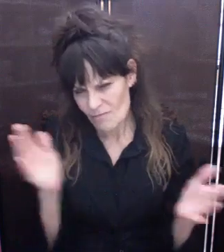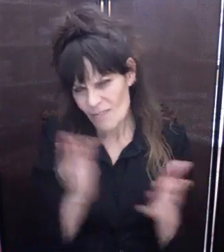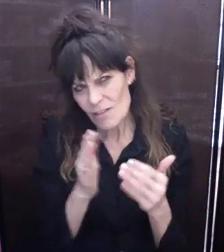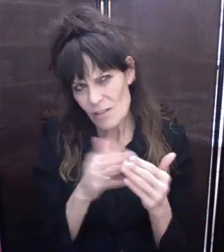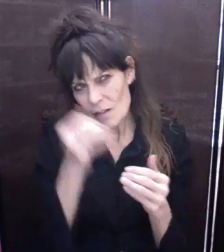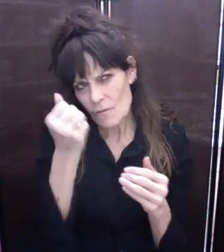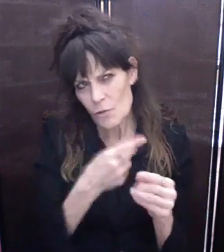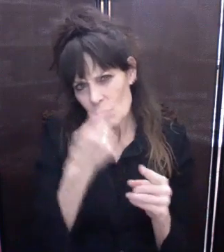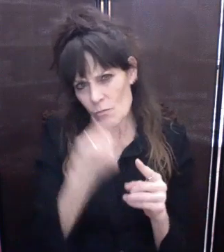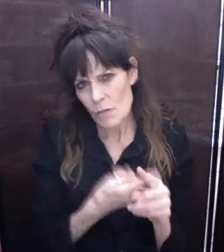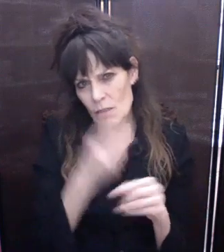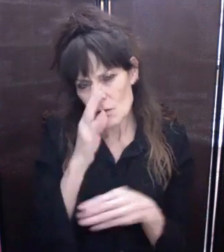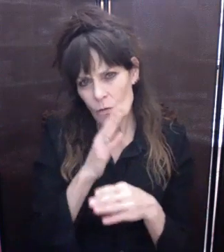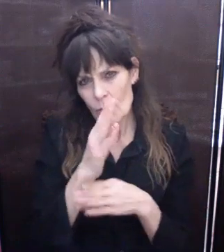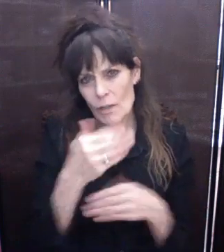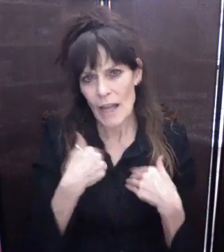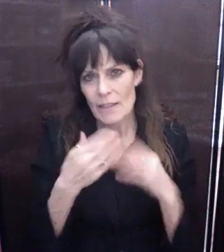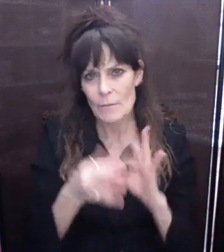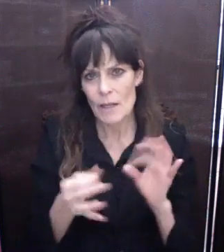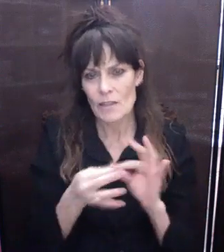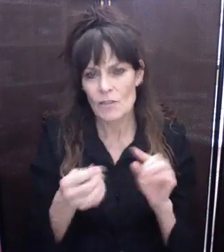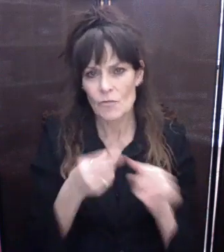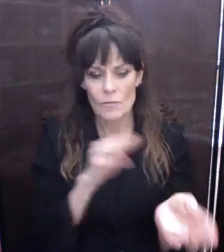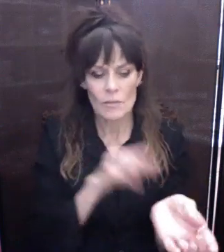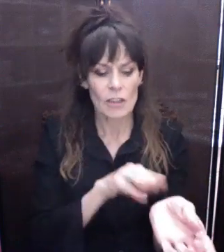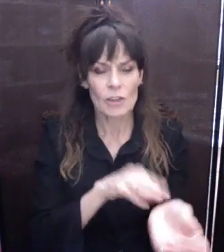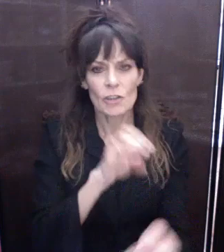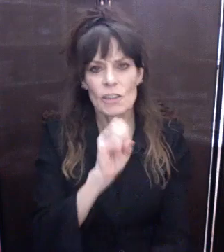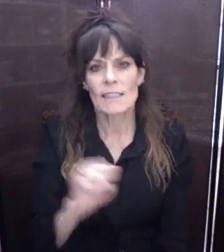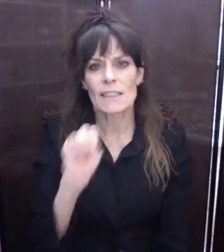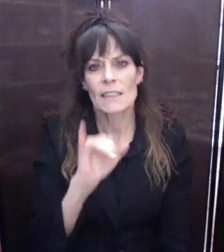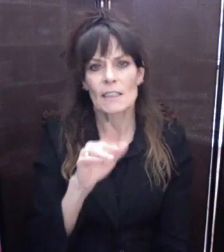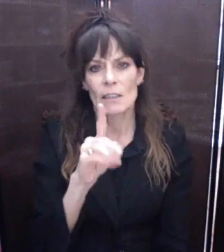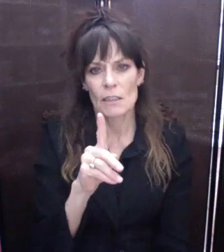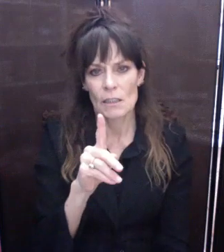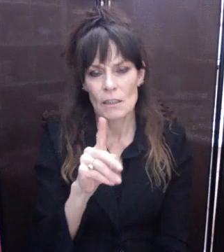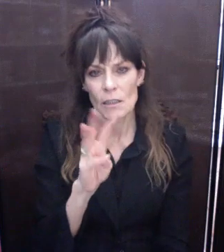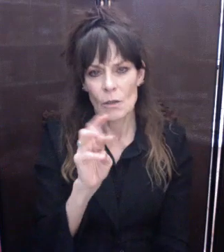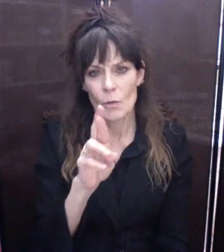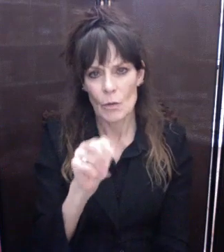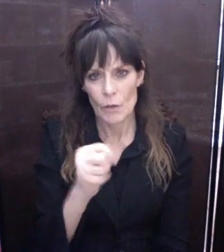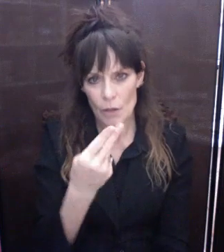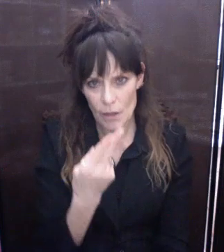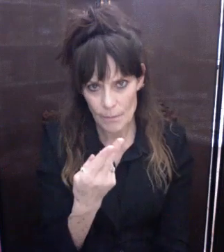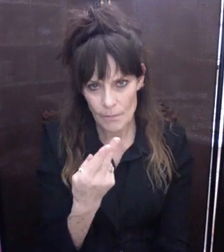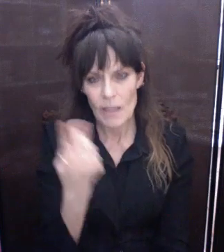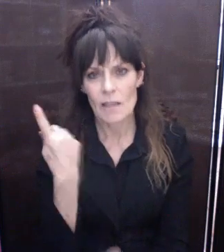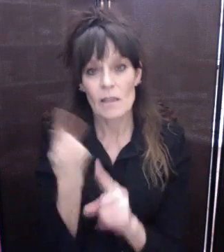sober, he's got a message from Silkworth, and at this point, the